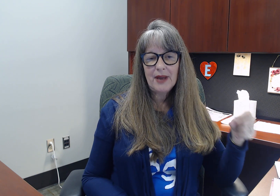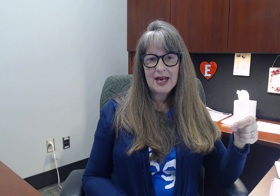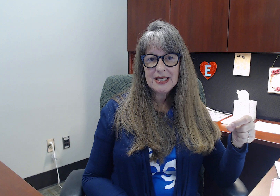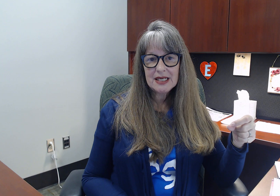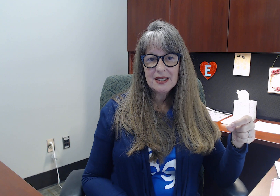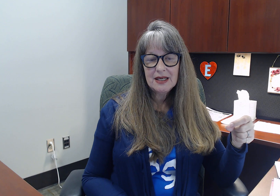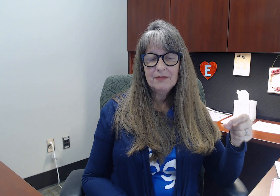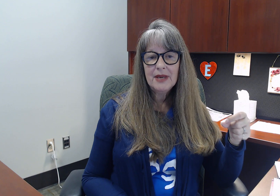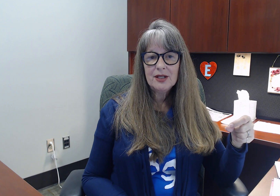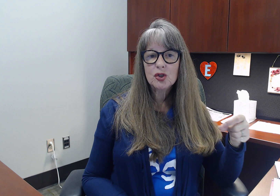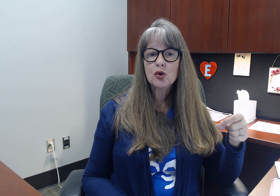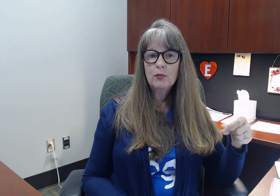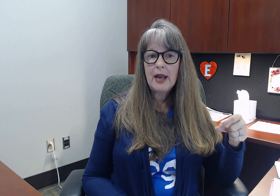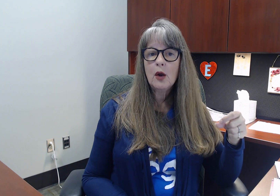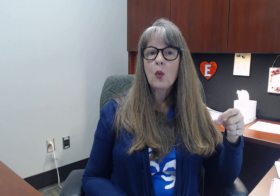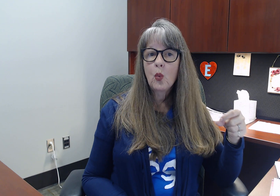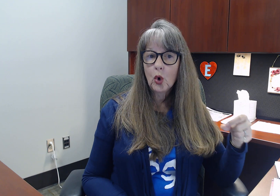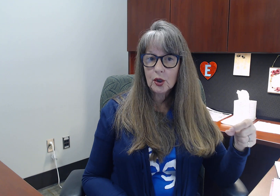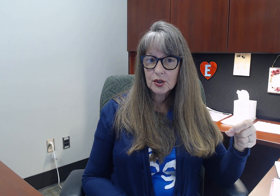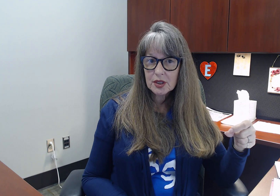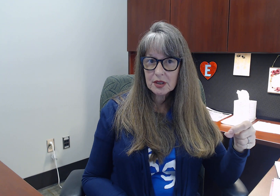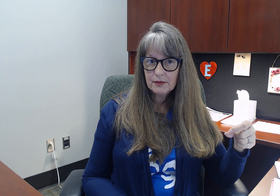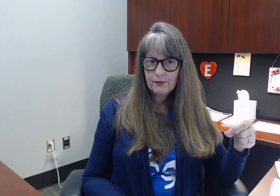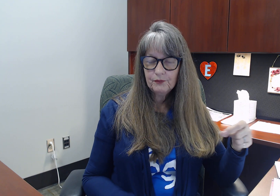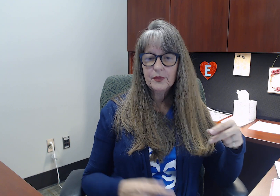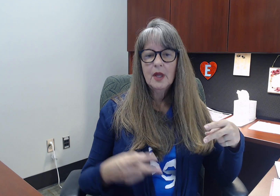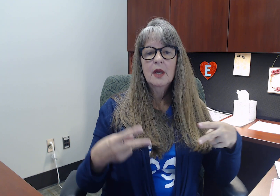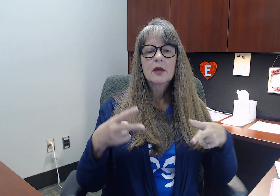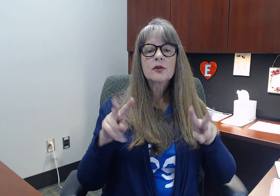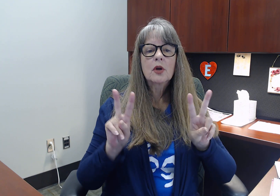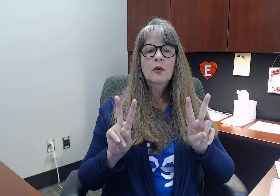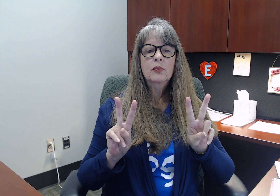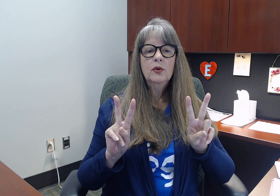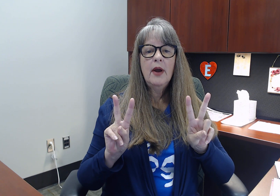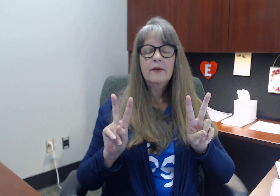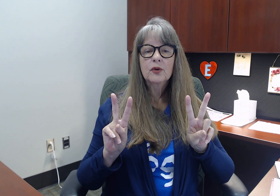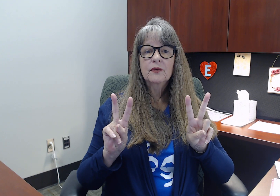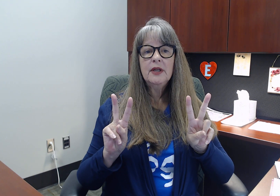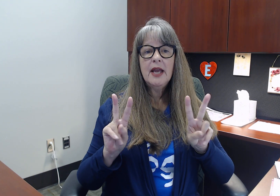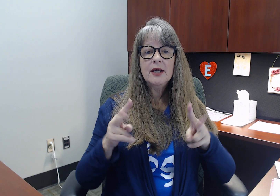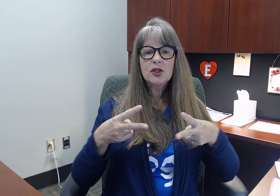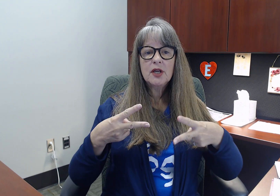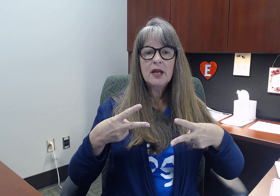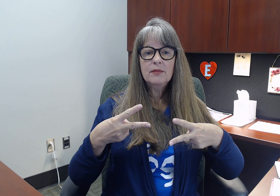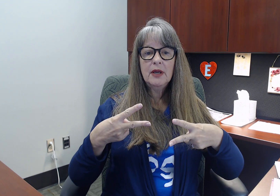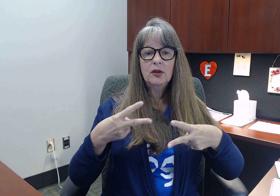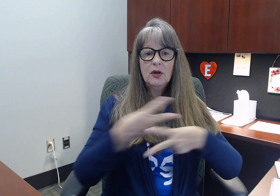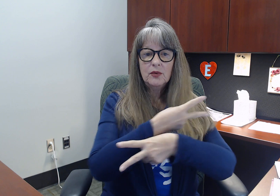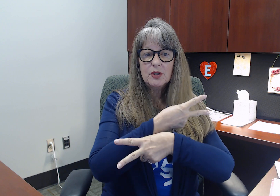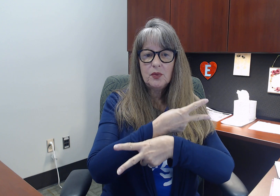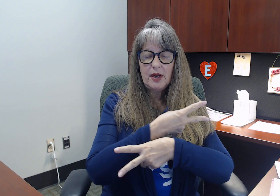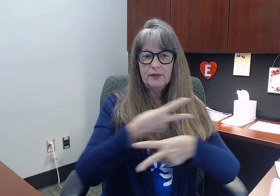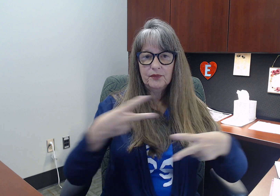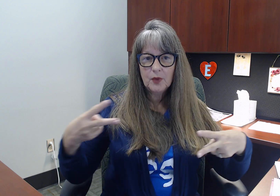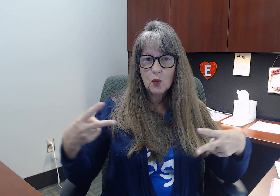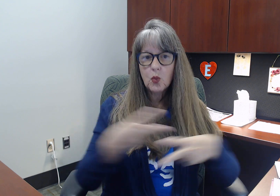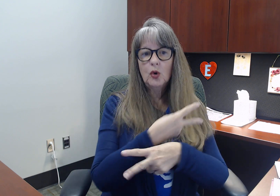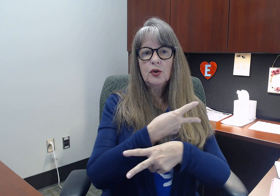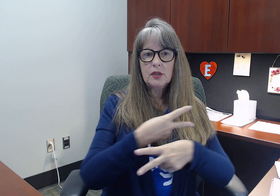exacerbate means to make worse. So you have your V hand shape and you go this way, worse.